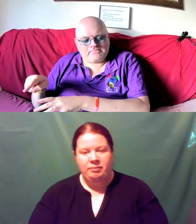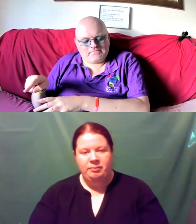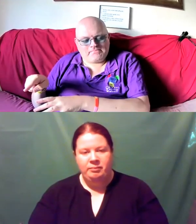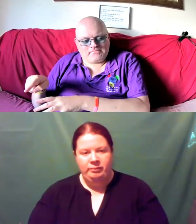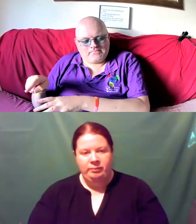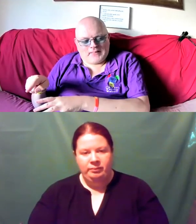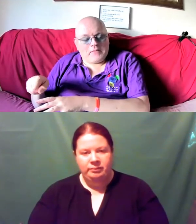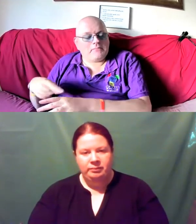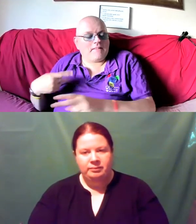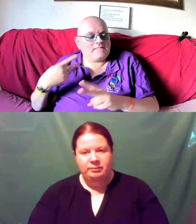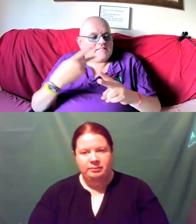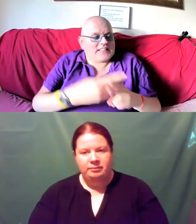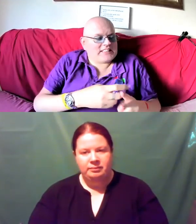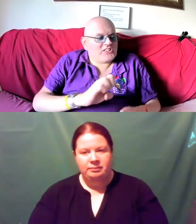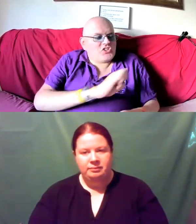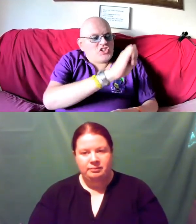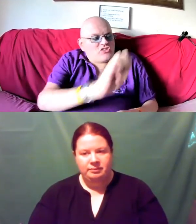you know, visit Europe and do a bit of traveling. And